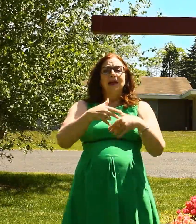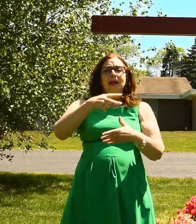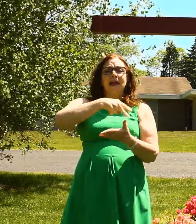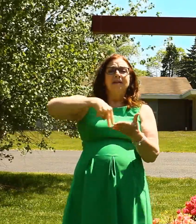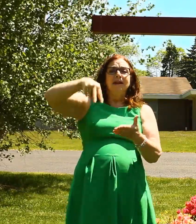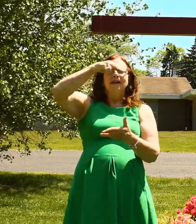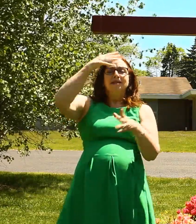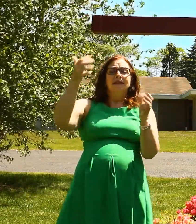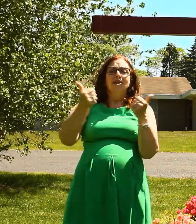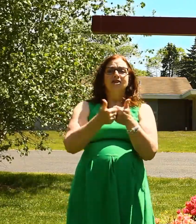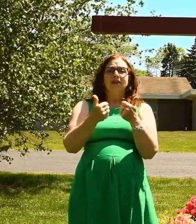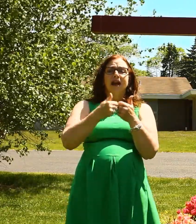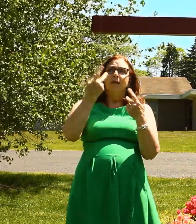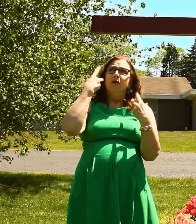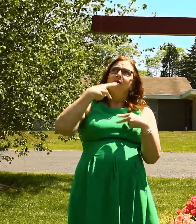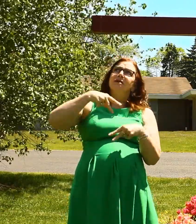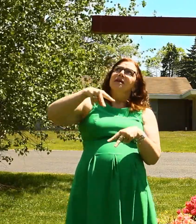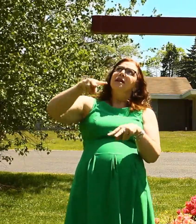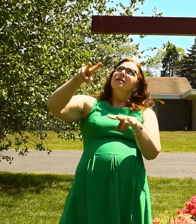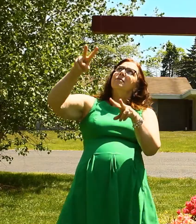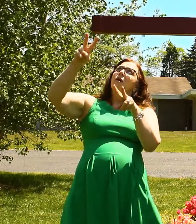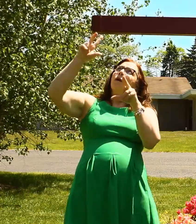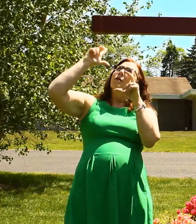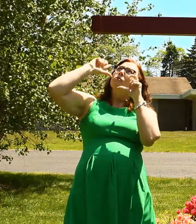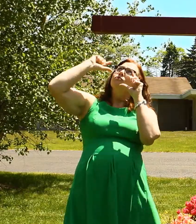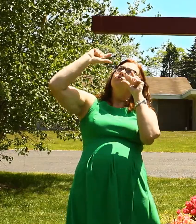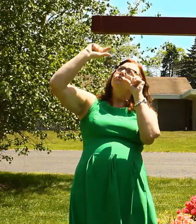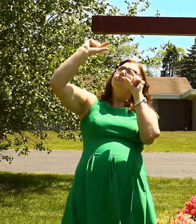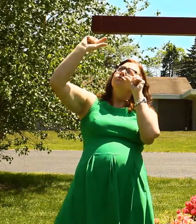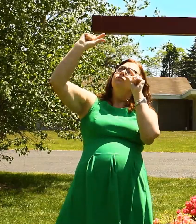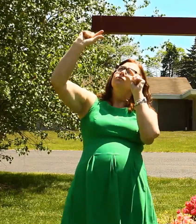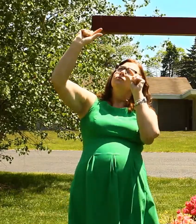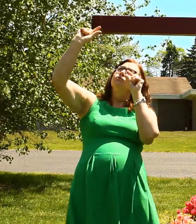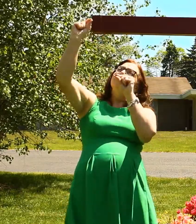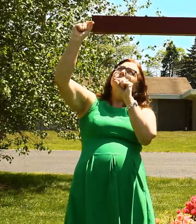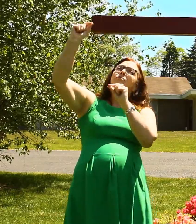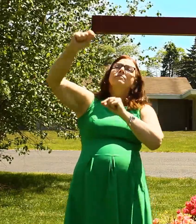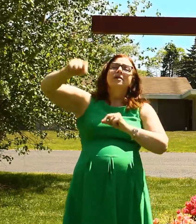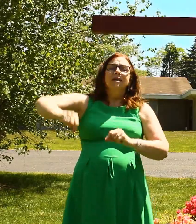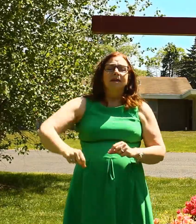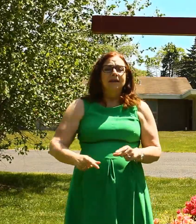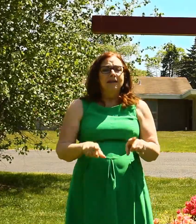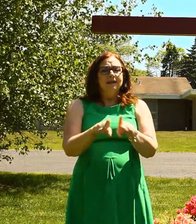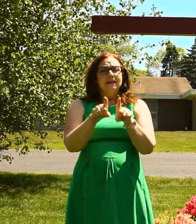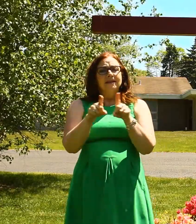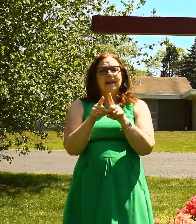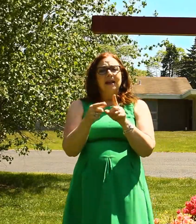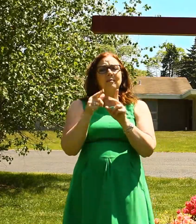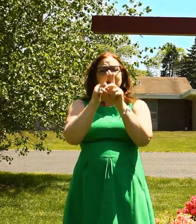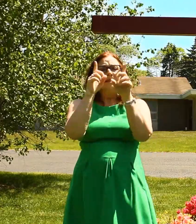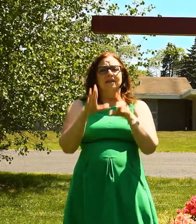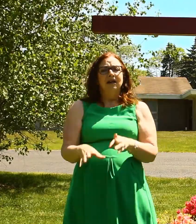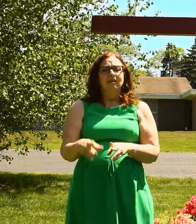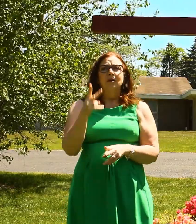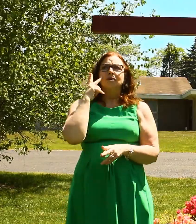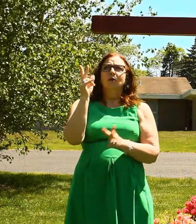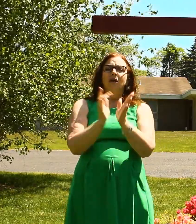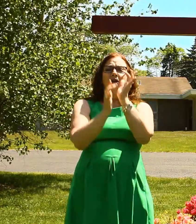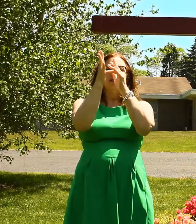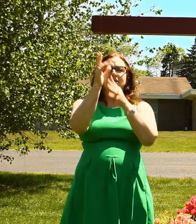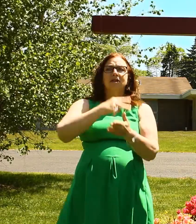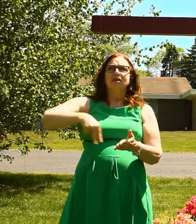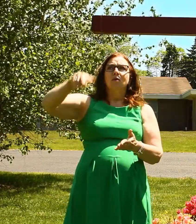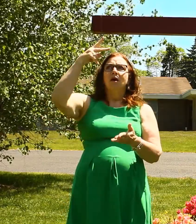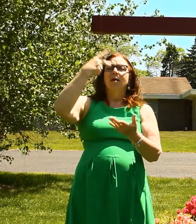bubbles go up, just like the disciples watched Jesus go up and ascend into heaven.